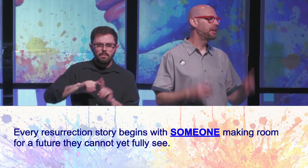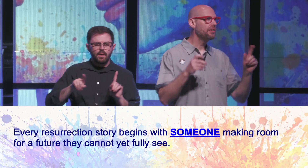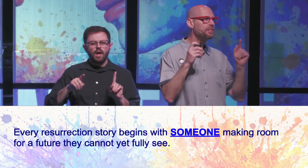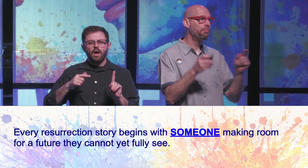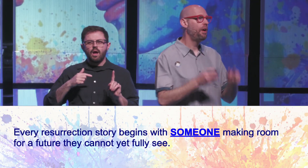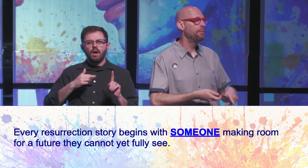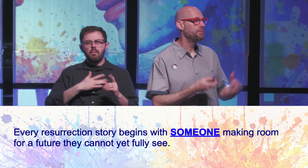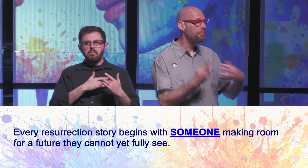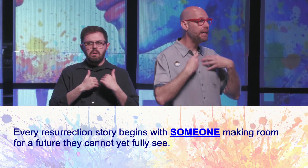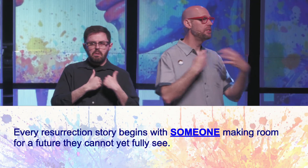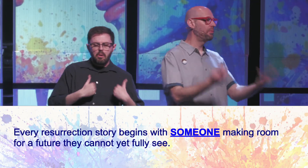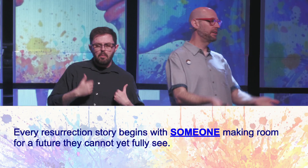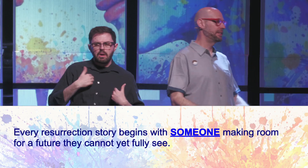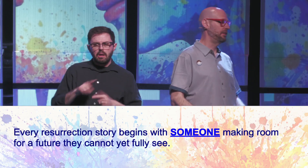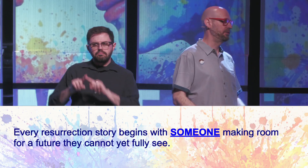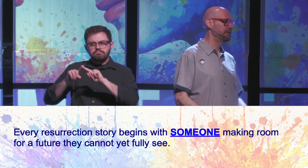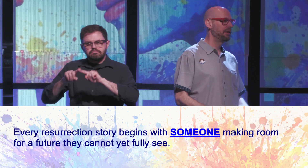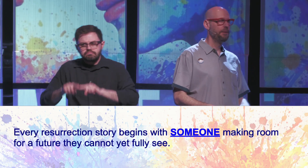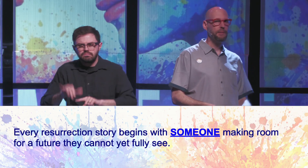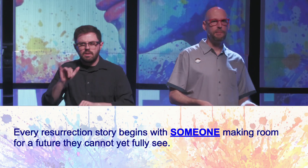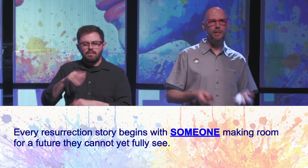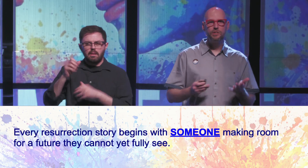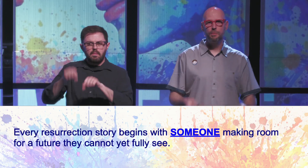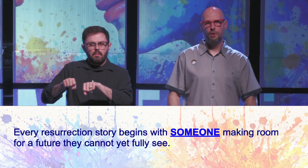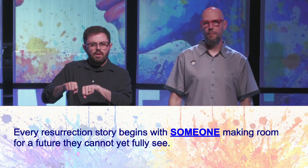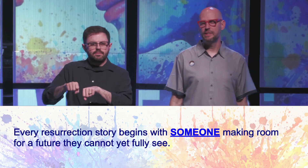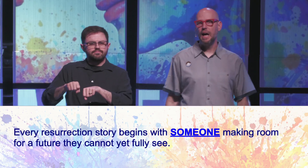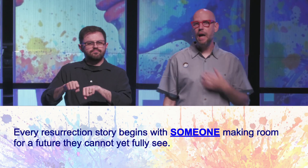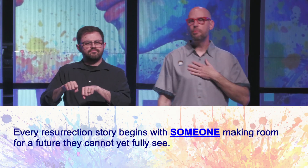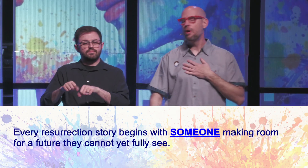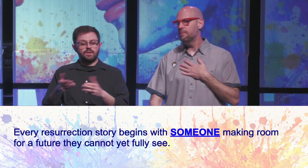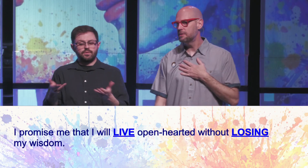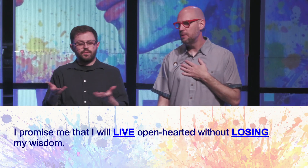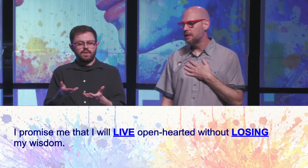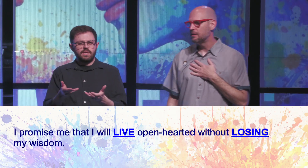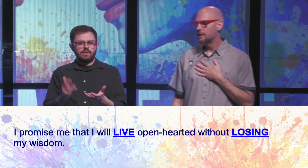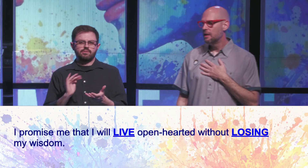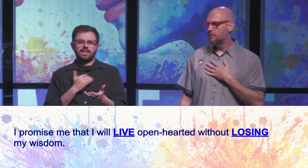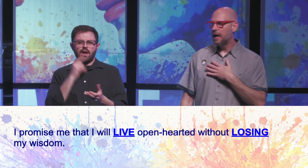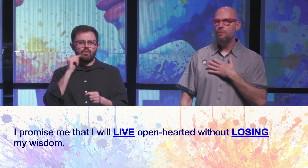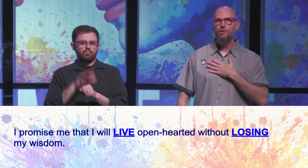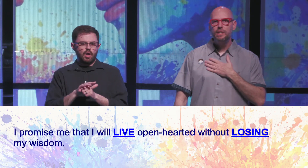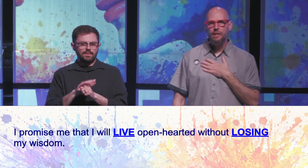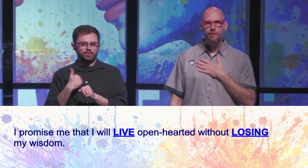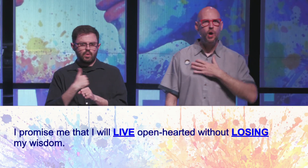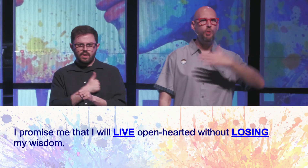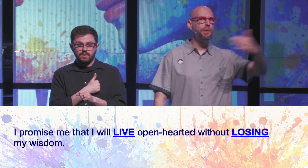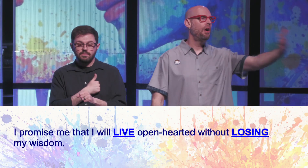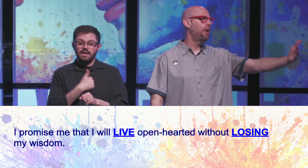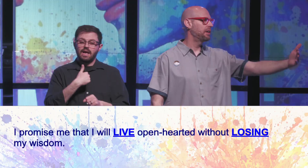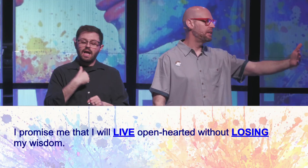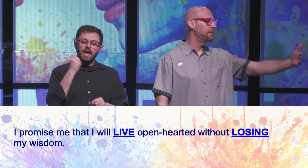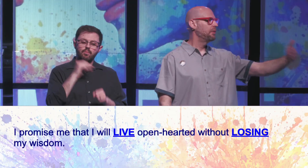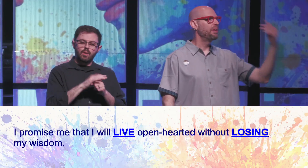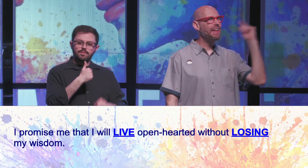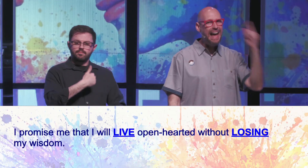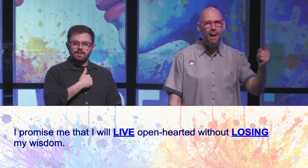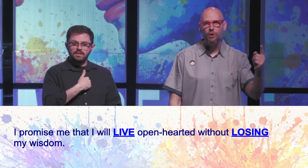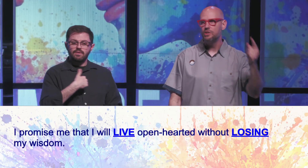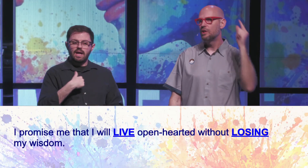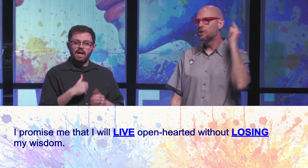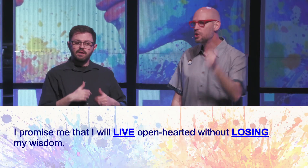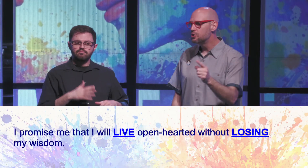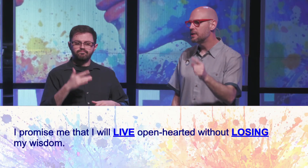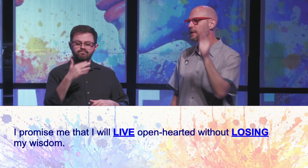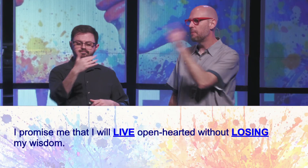possibility. So here's the promise we make to ourselves. Here's the promise. I promise me that I will live open-hearted